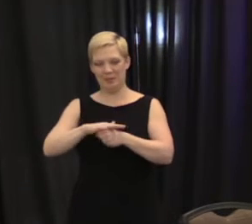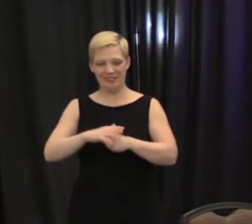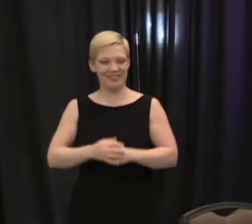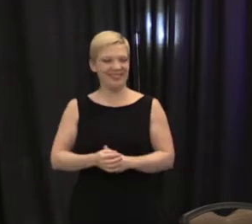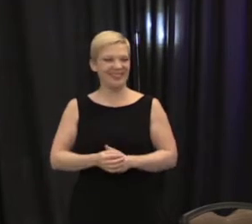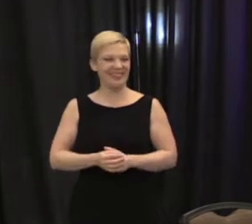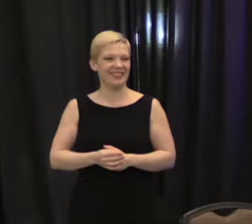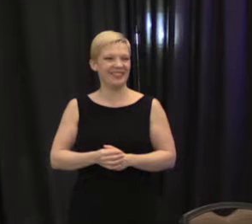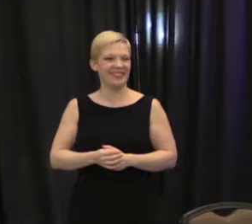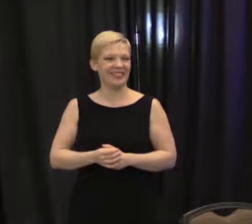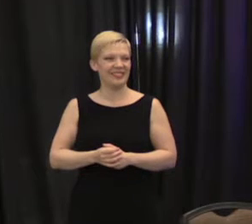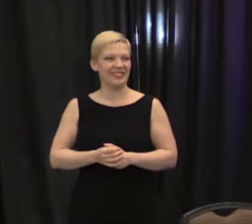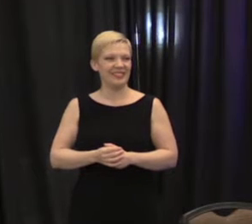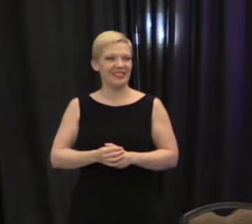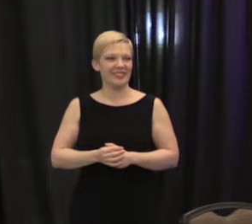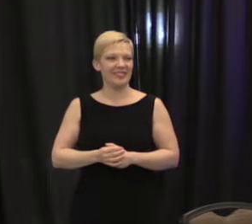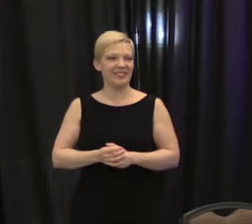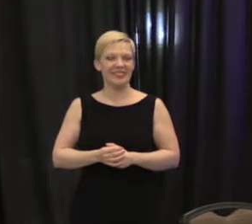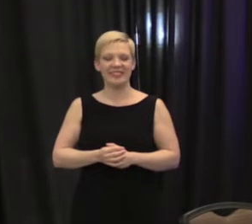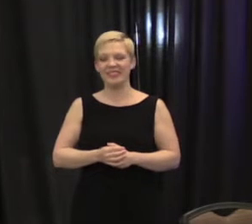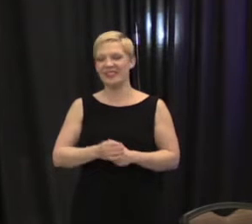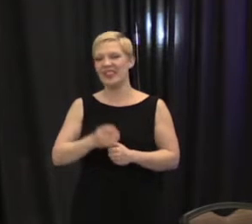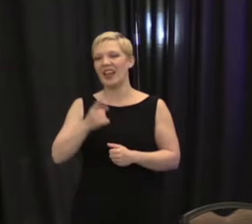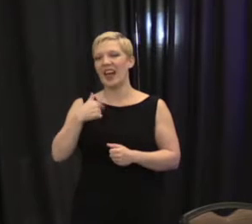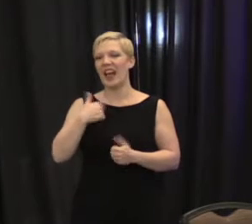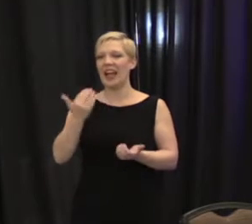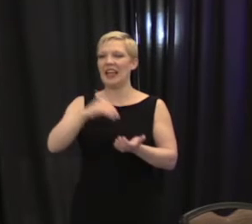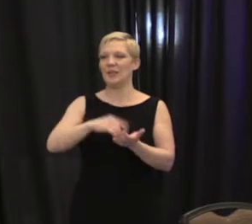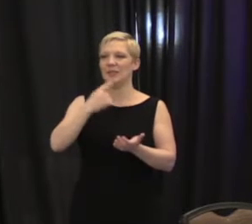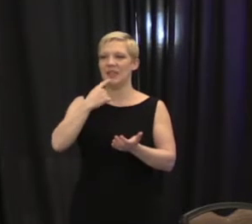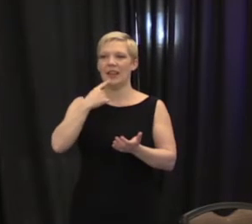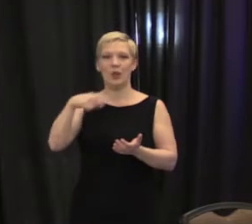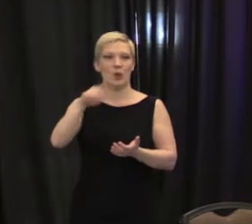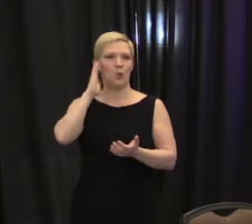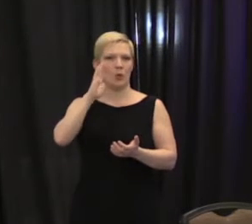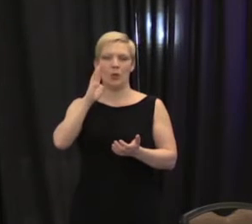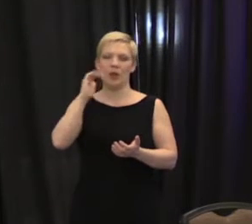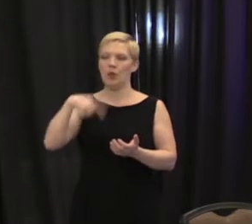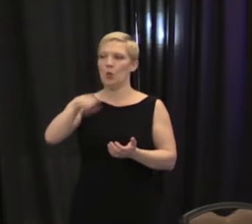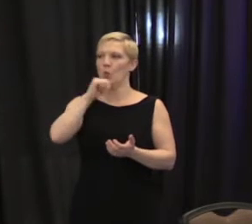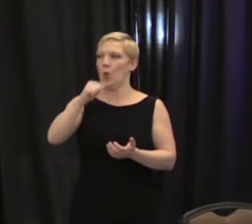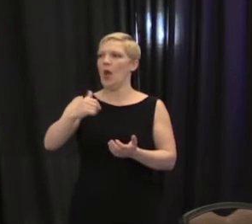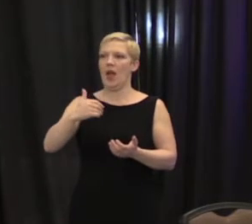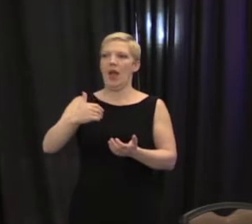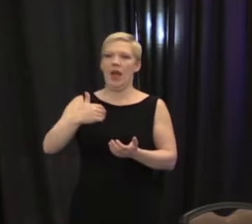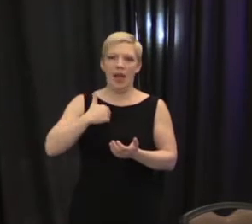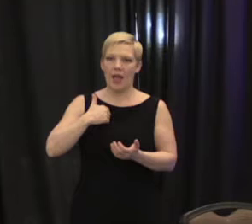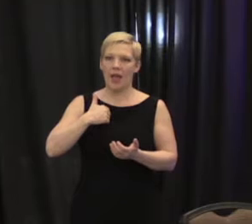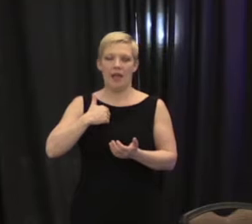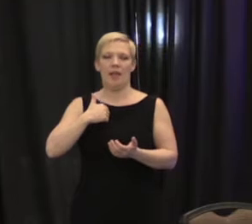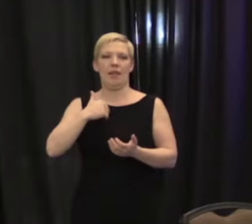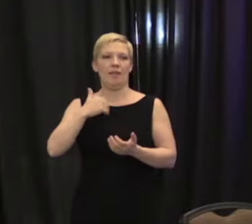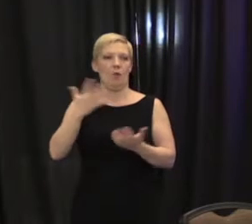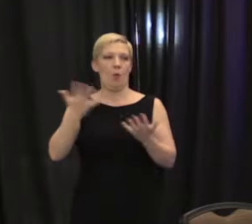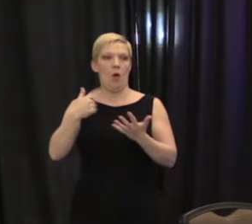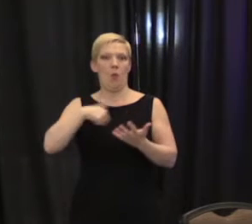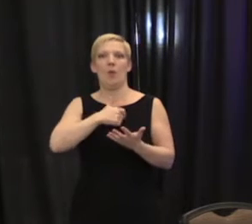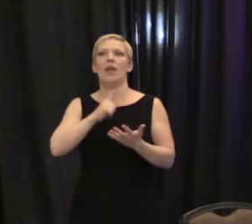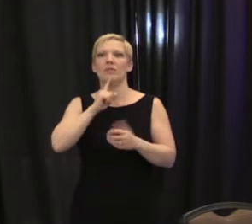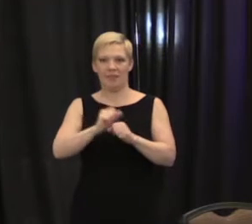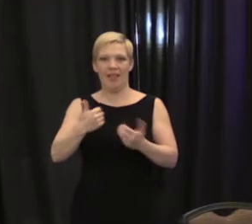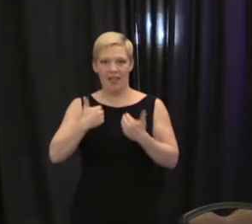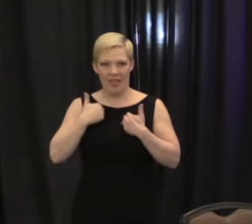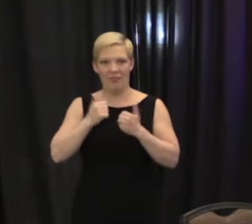Again, I keep saying, you wouldn't have what you have if it wasn't for these people. And Hansi is one of those people.